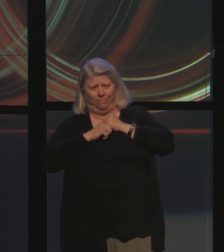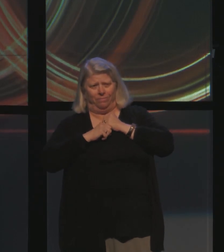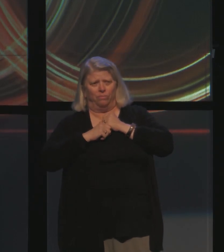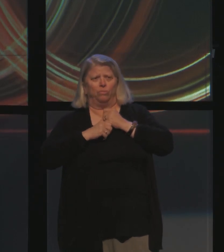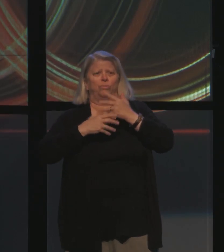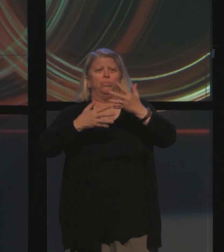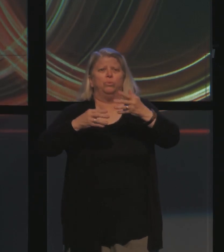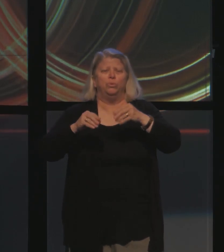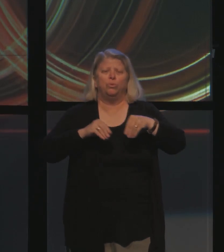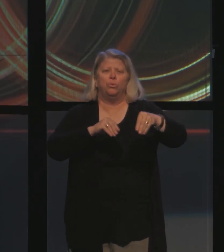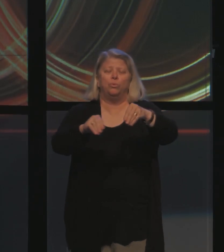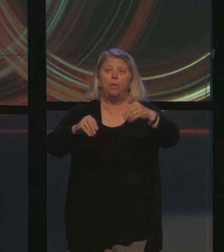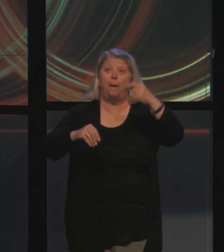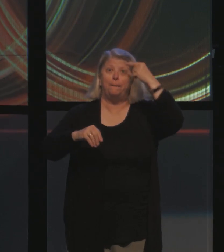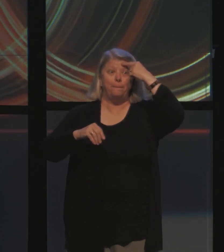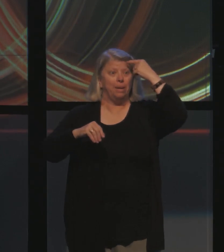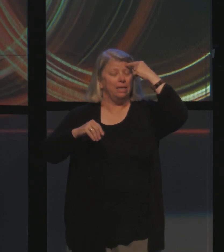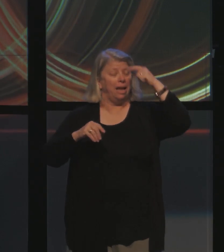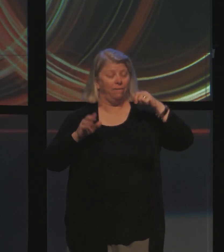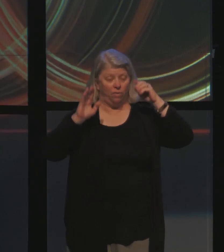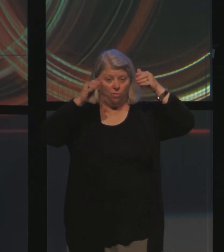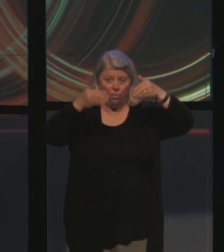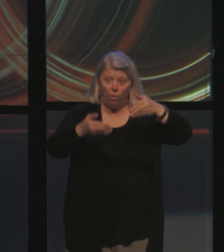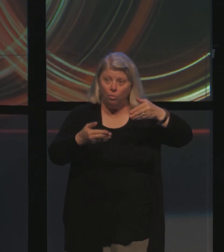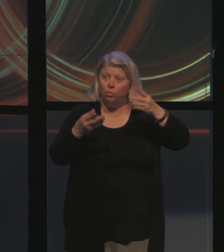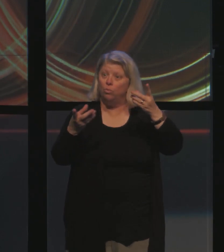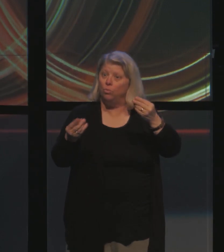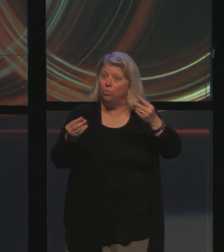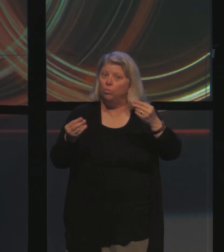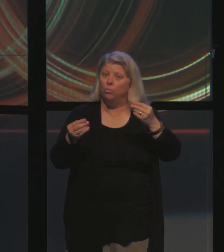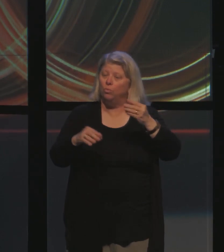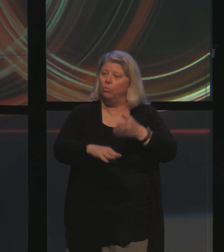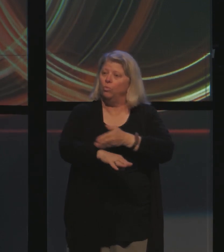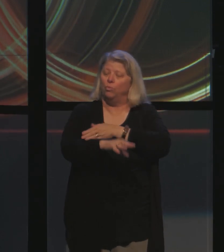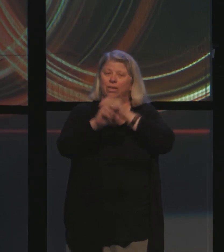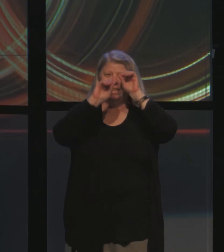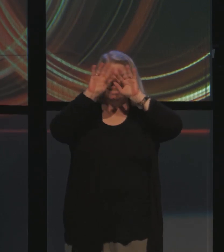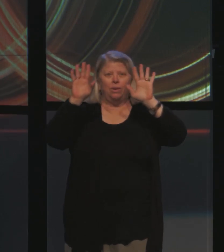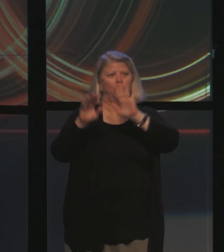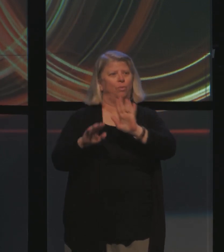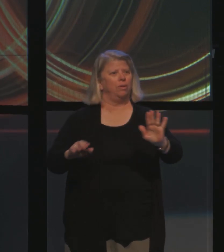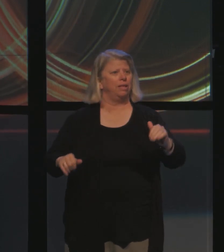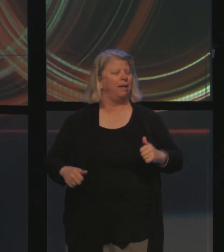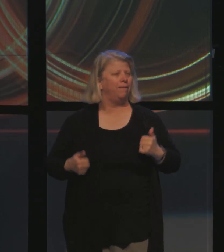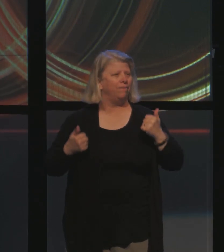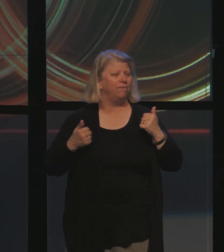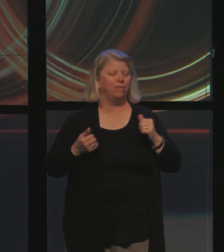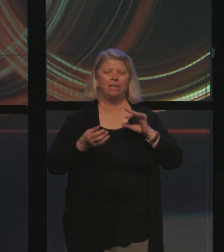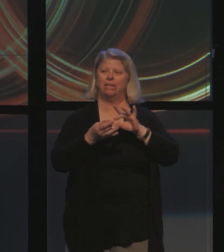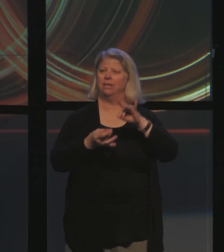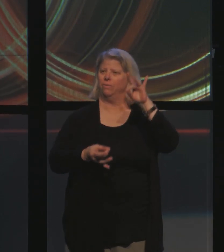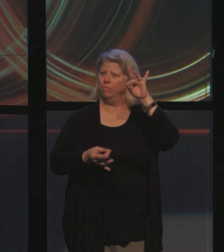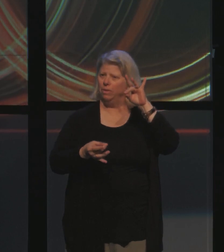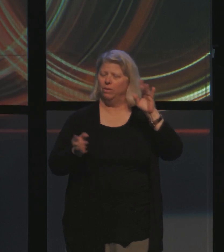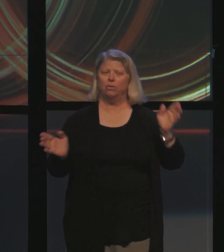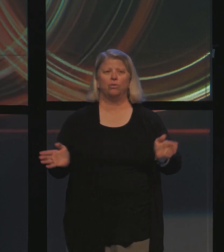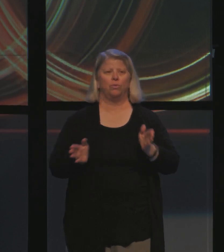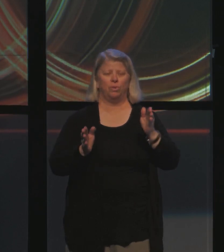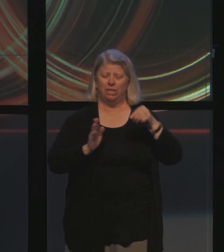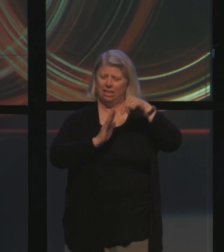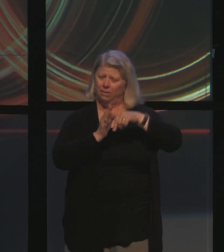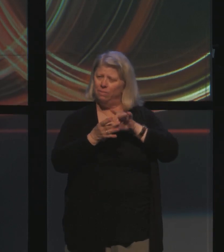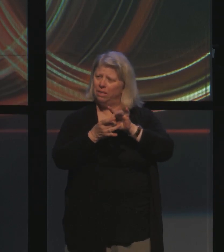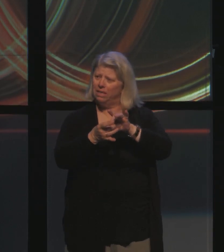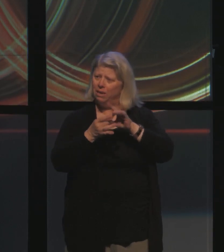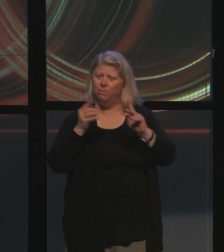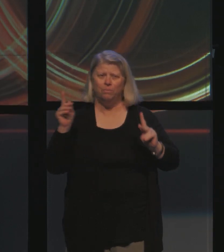the movement. Mentally, you'll have to focus on what you're doing. It'll improve clarity in your life. Spiritually, it'll encourage deeper connections with